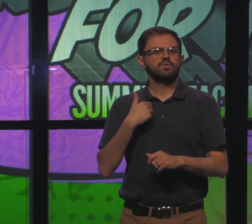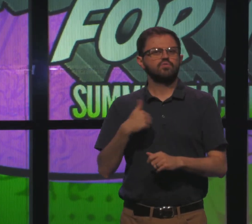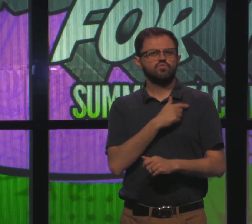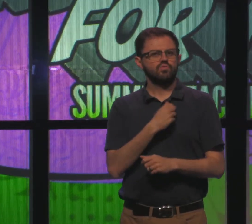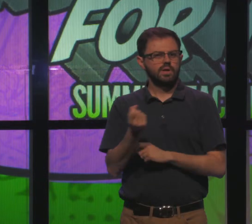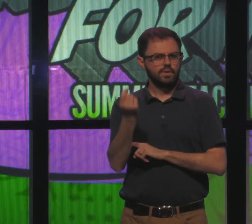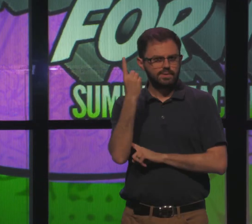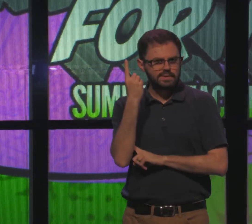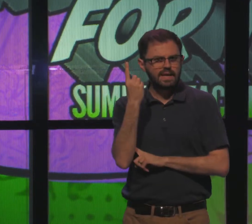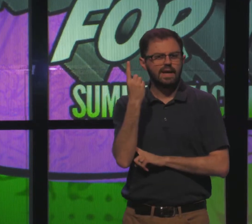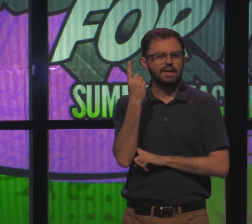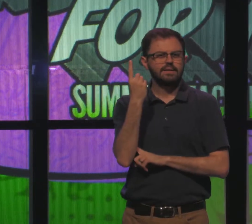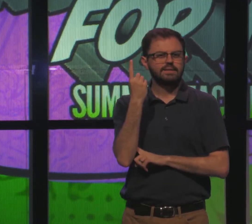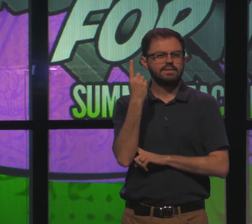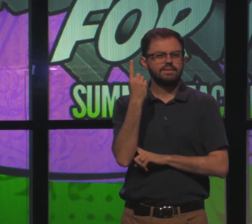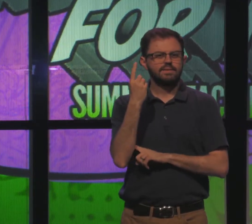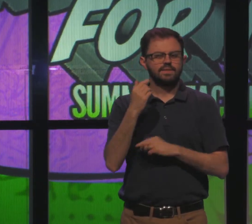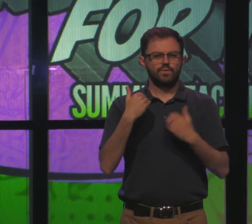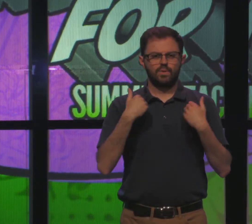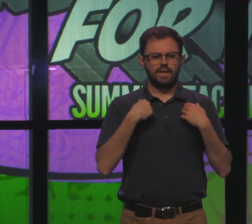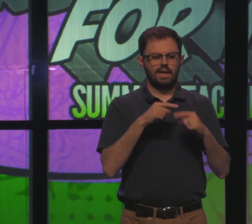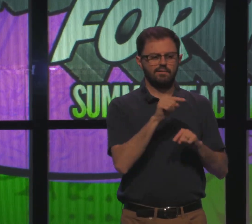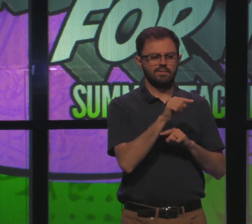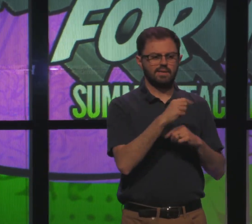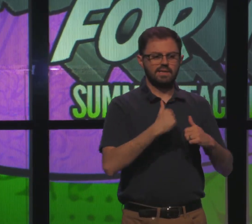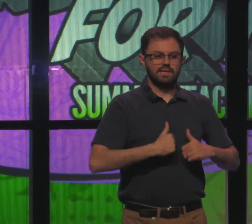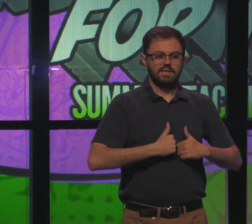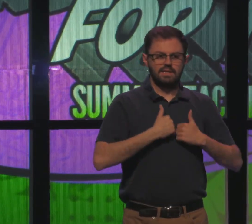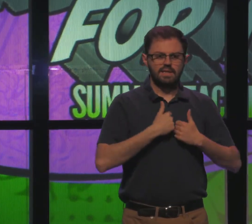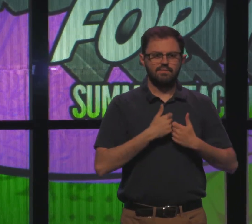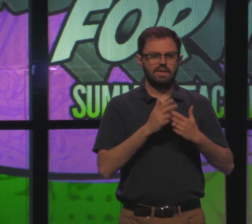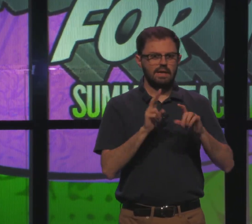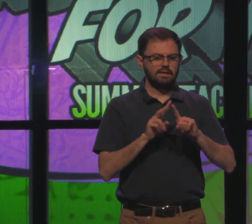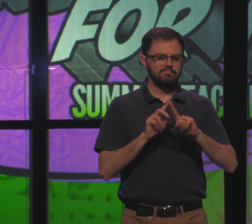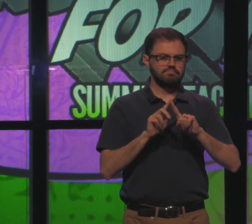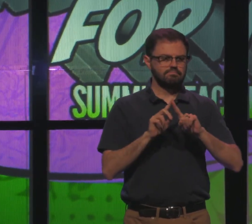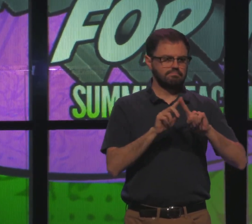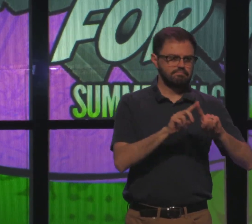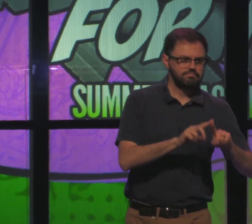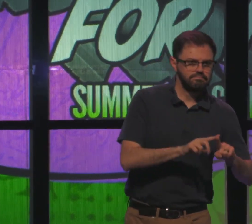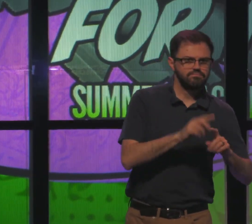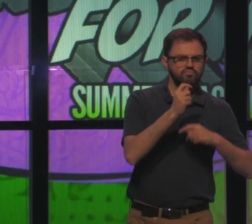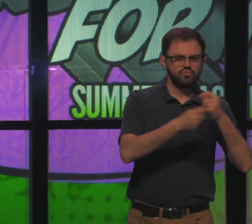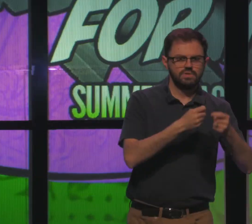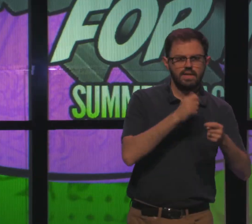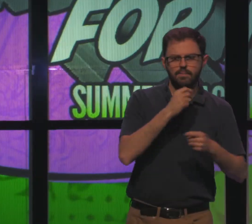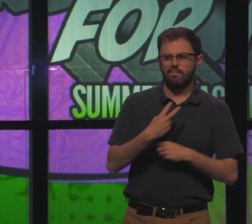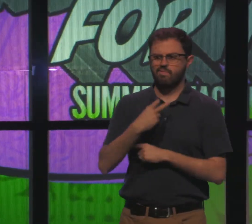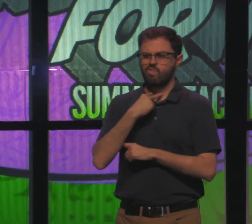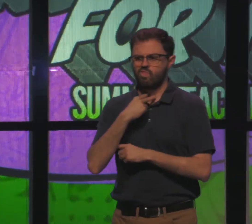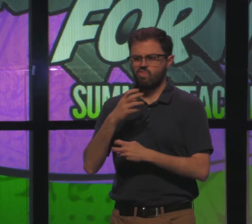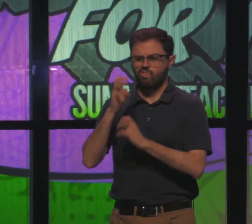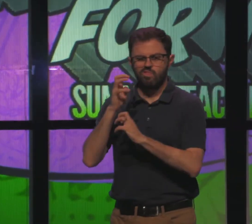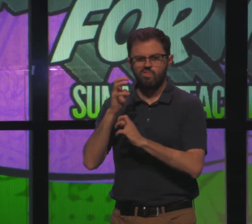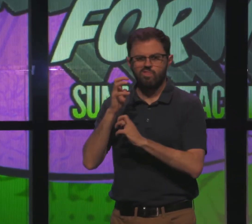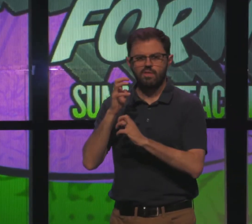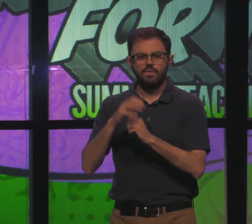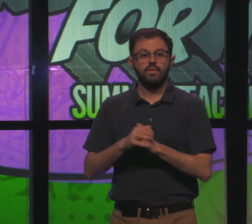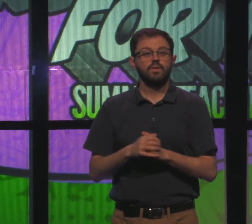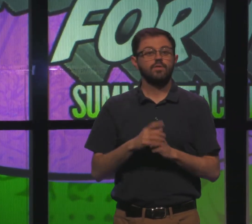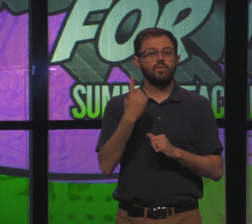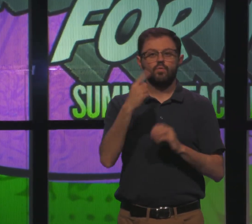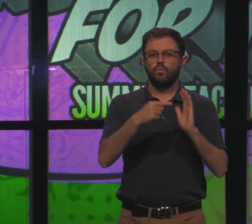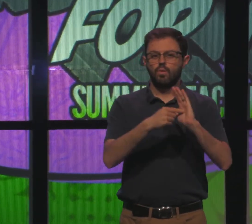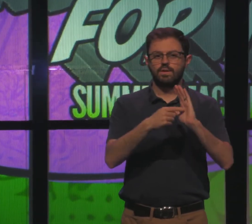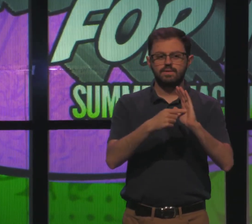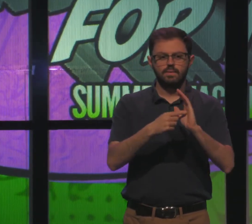into traditions and becoming stagnant in traditional thinking, and that is crucial. So here's an example. Many